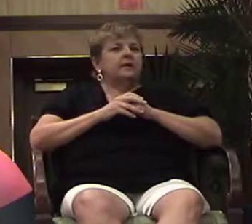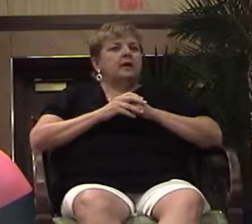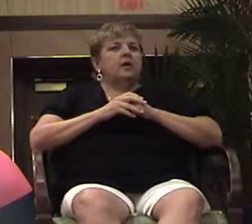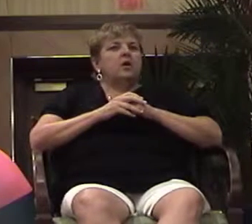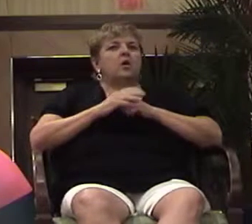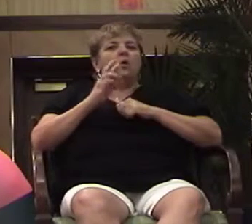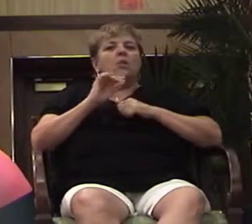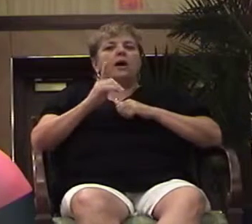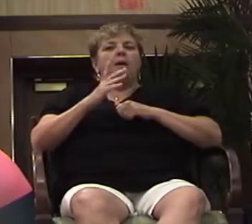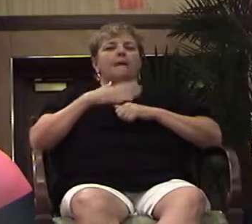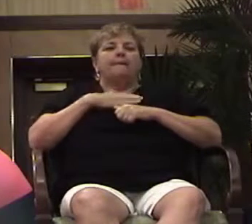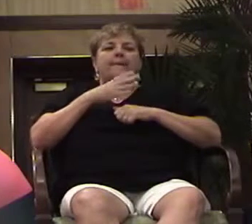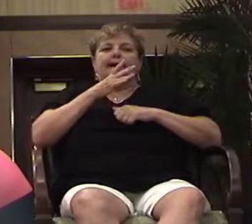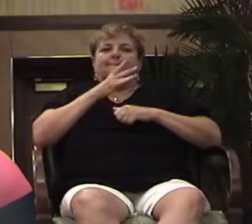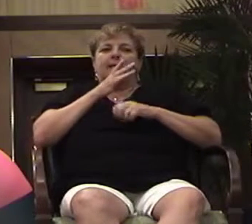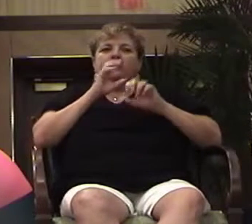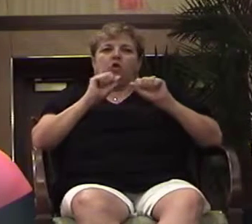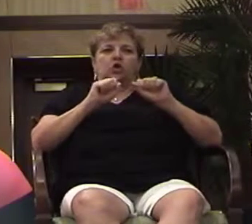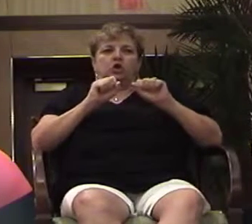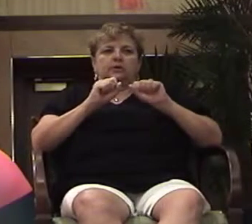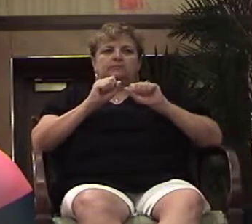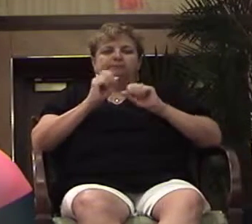could stretch anything. And when